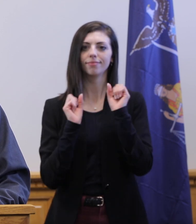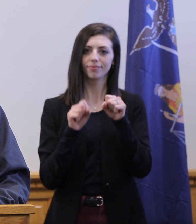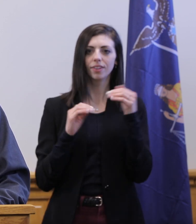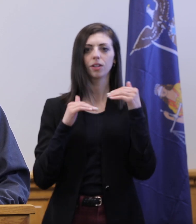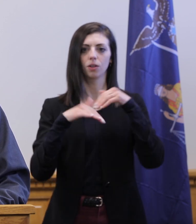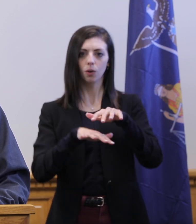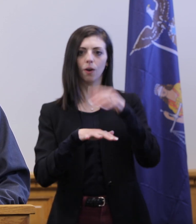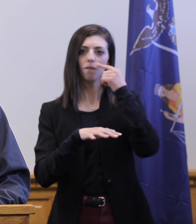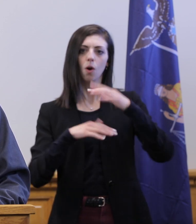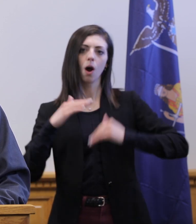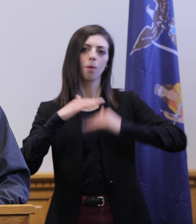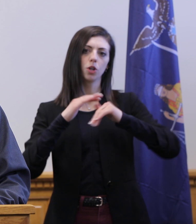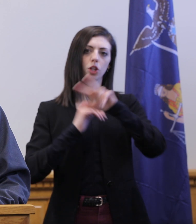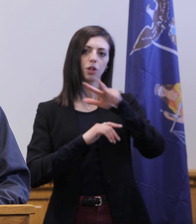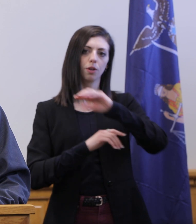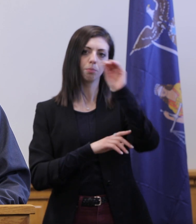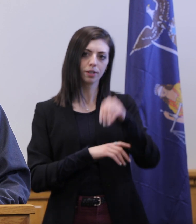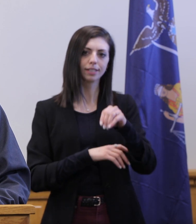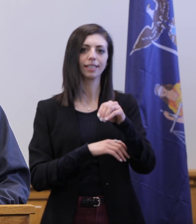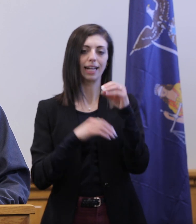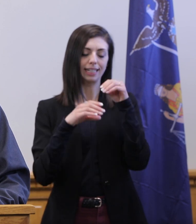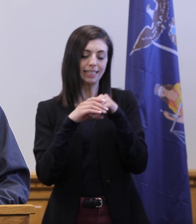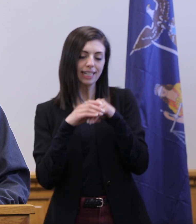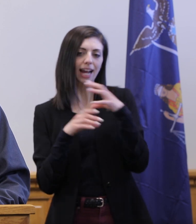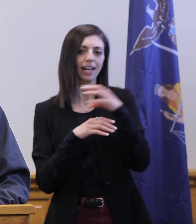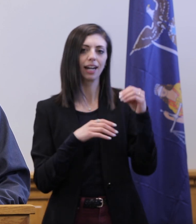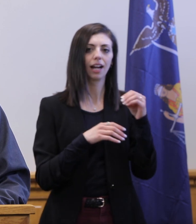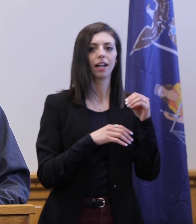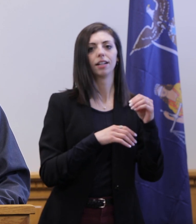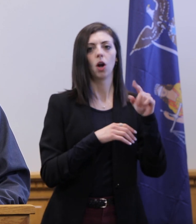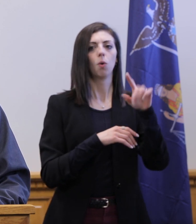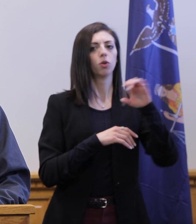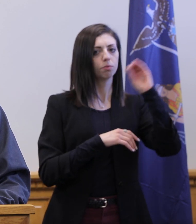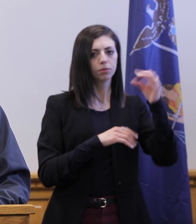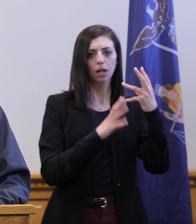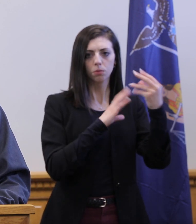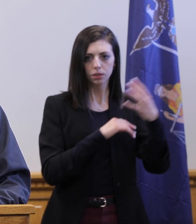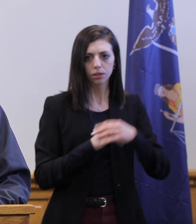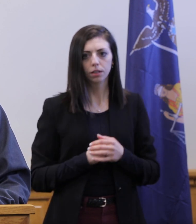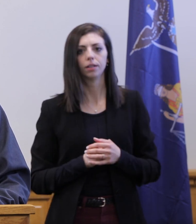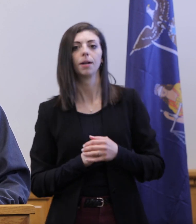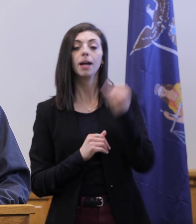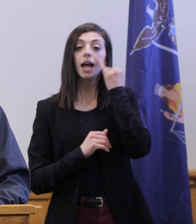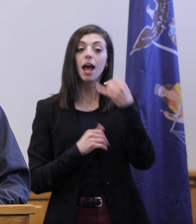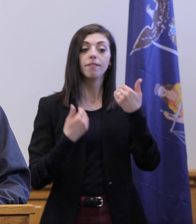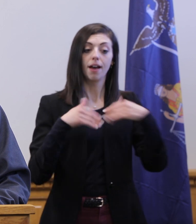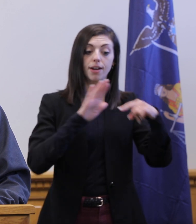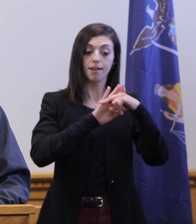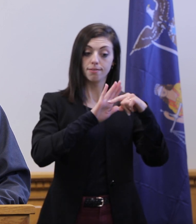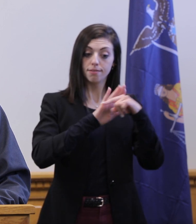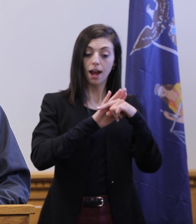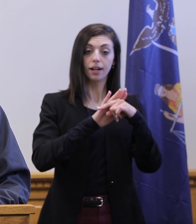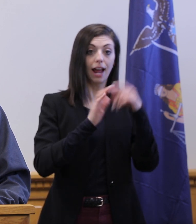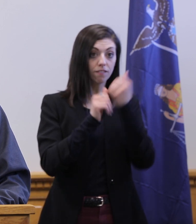indoors and up to 200 people outdoors. If everyone presents proof of negative test before entering, capacity can